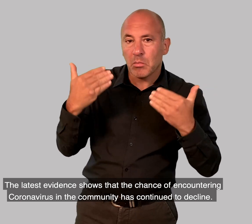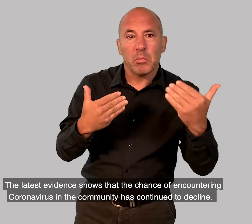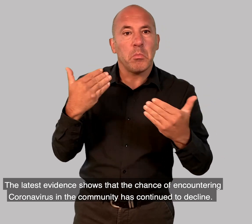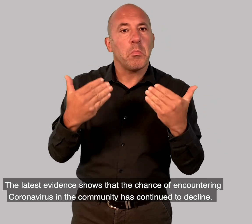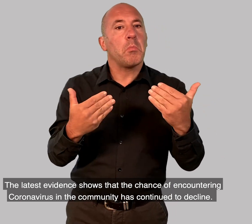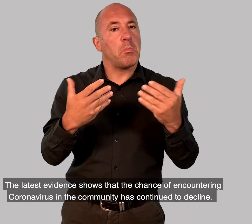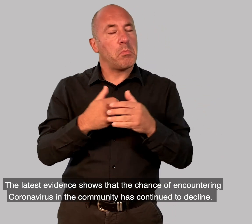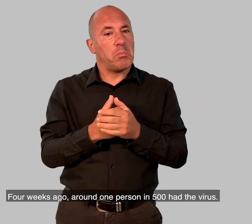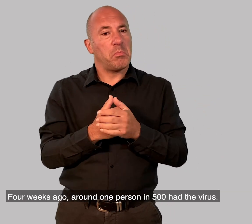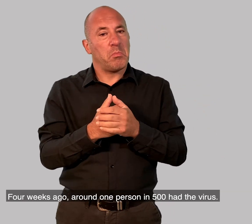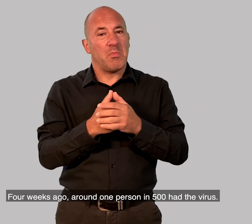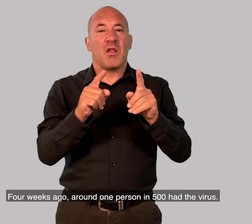to decline.